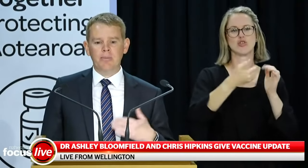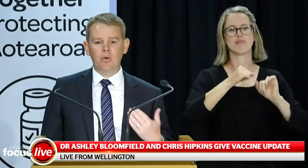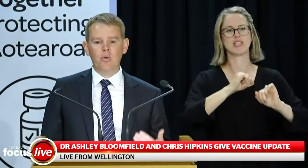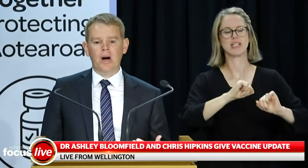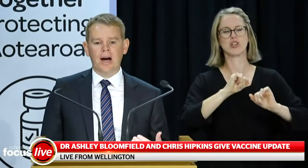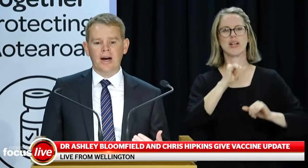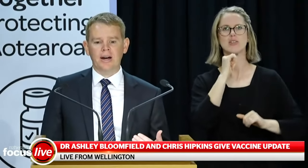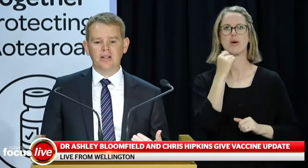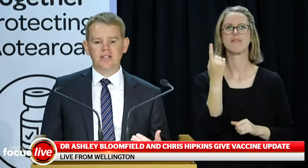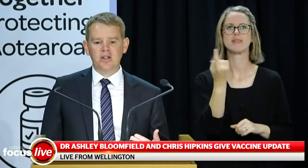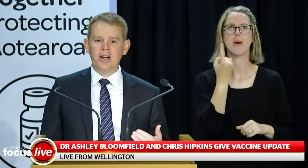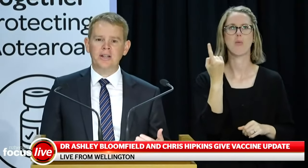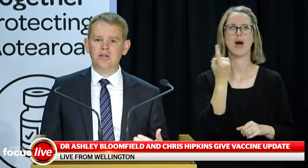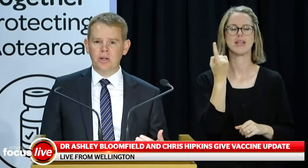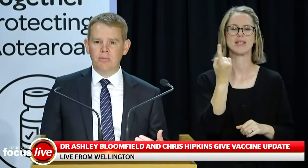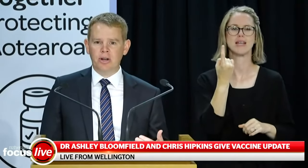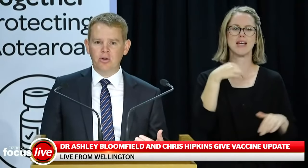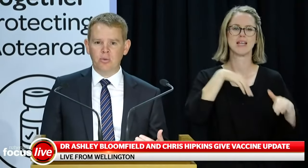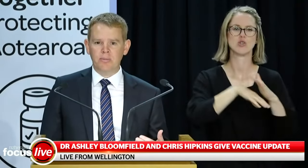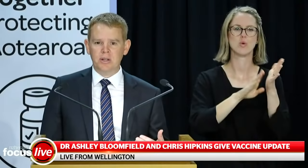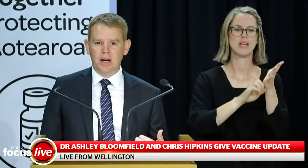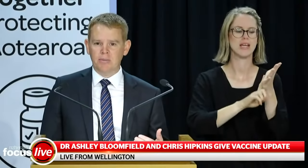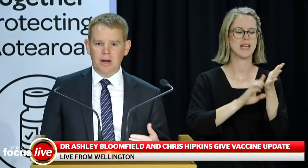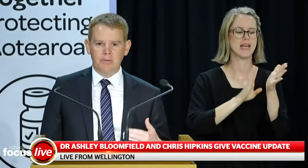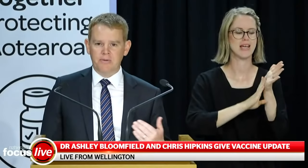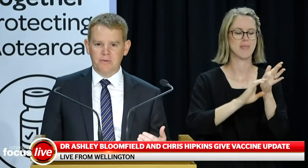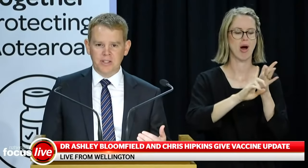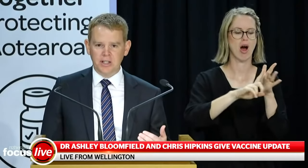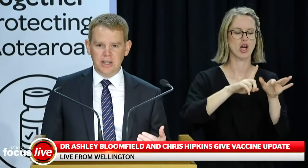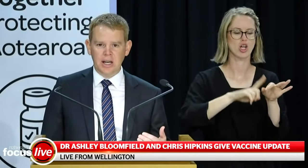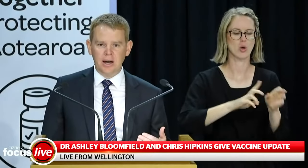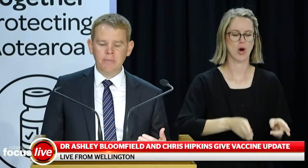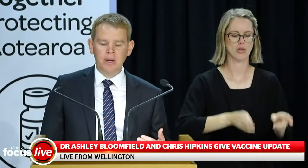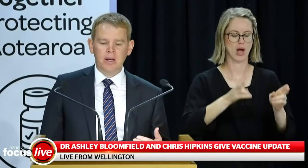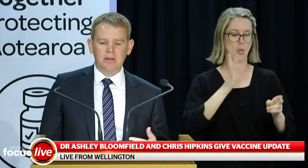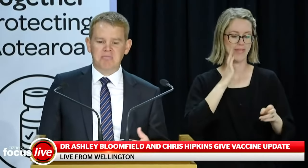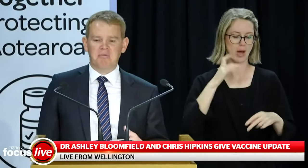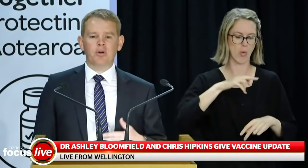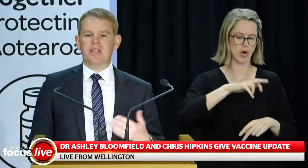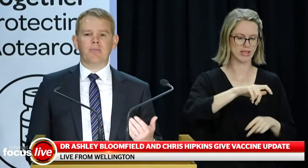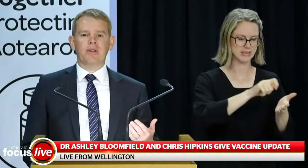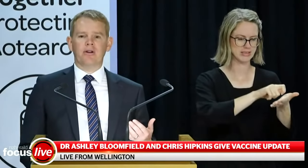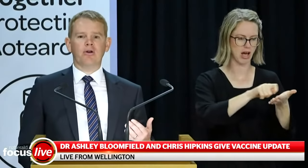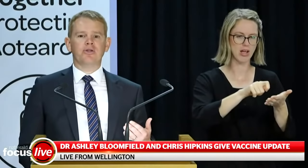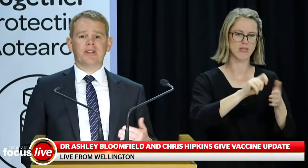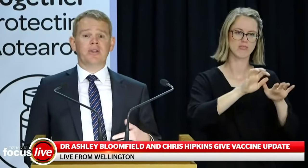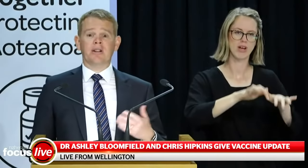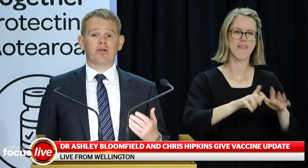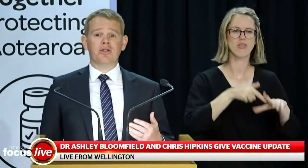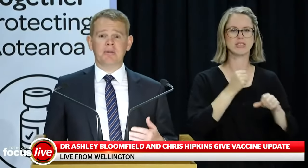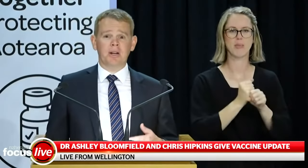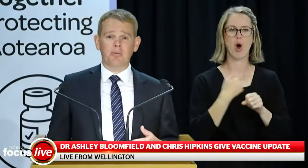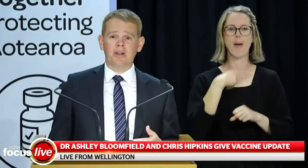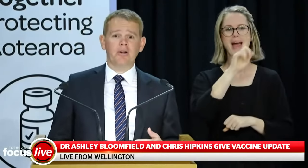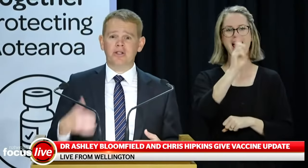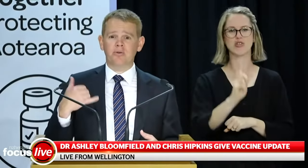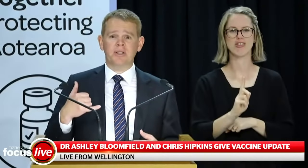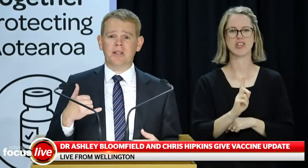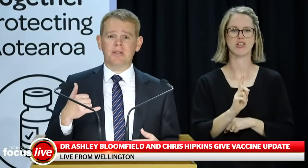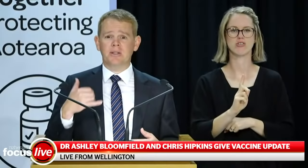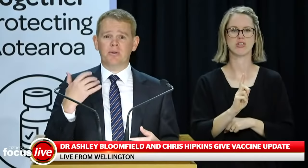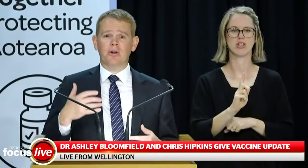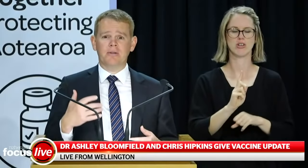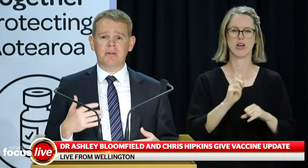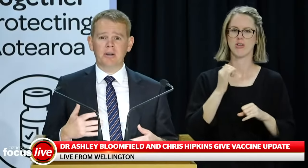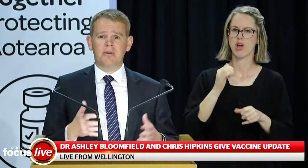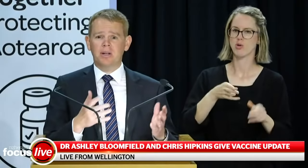when people sign into an MIQ facility now, for example, they're a contractor, an electrician. You know, one of the hotels rings